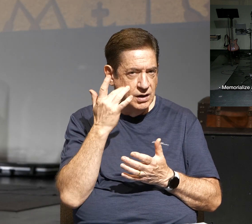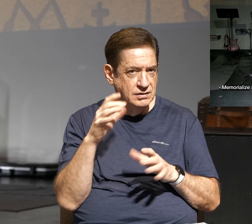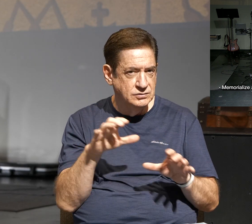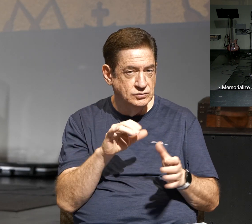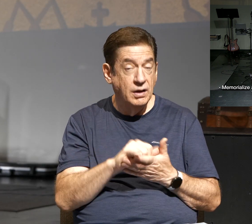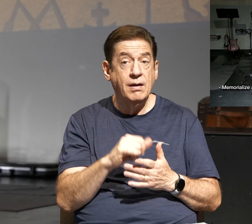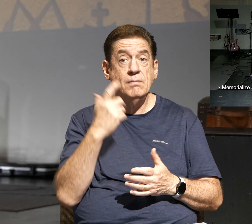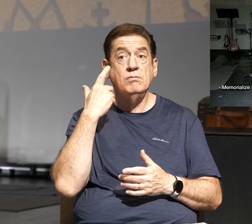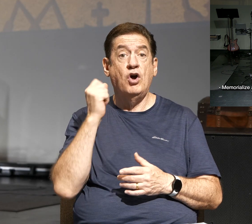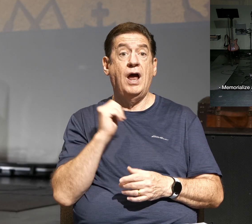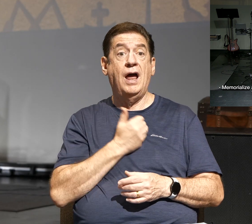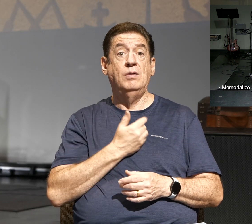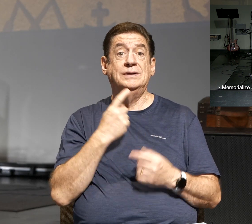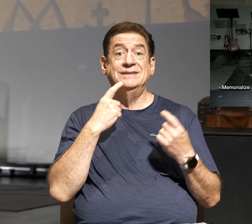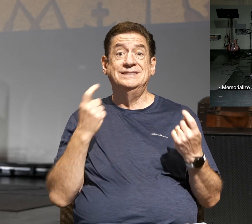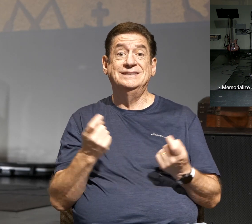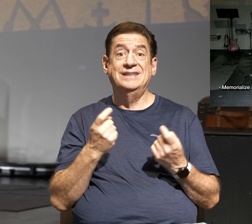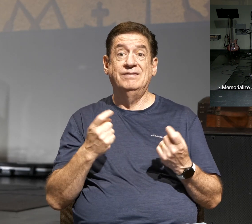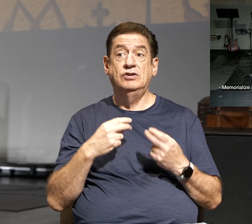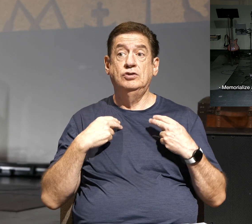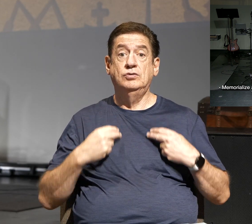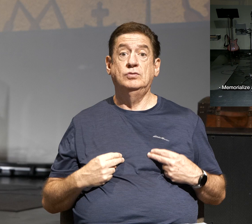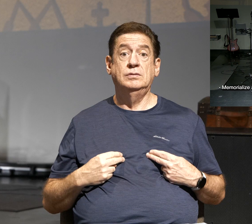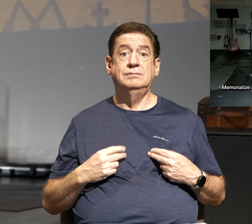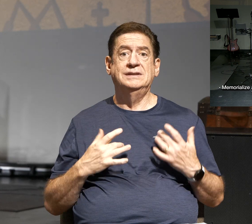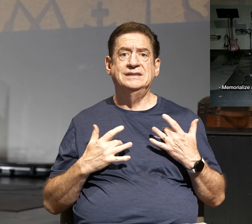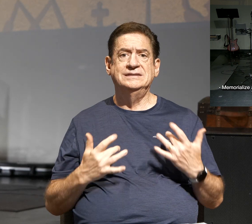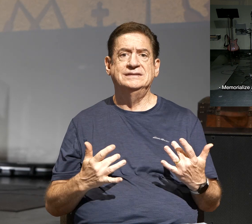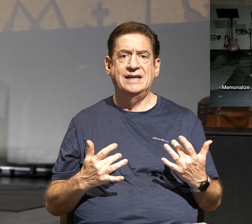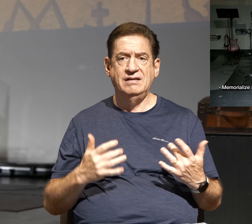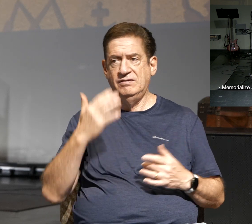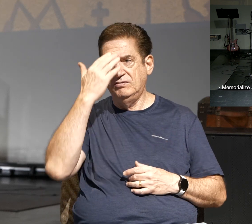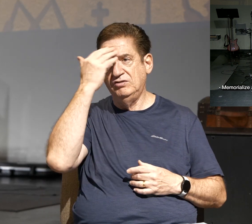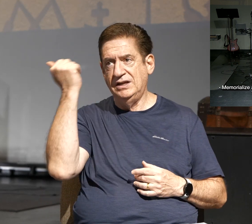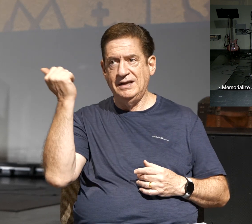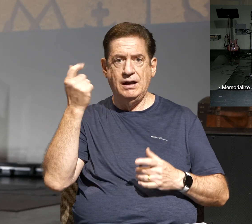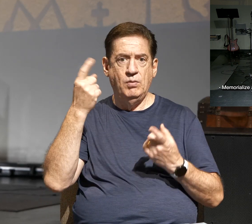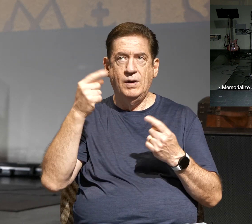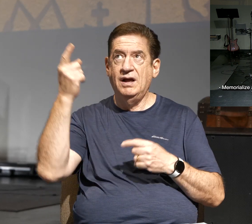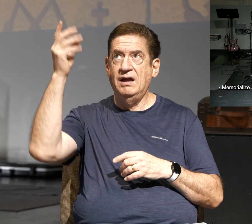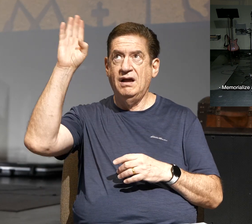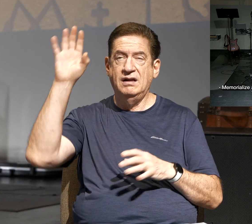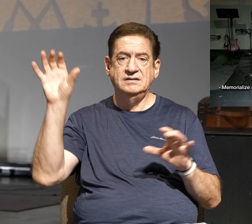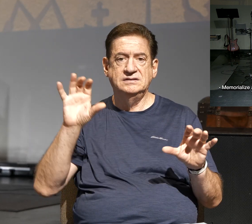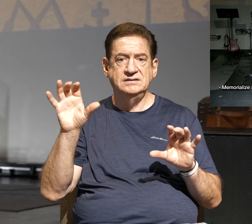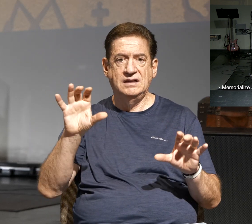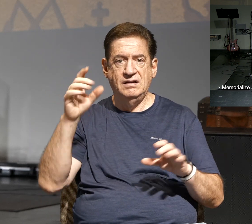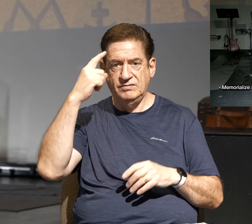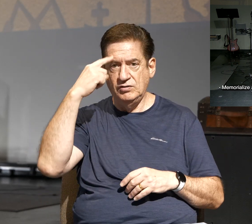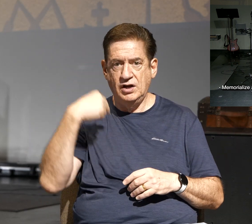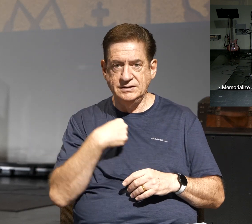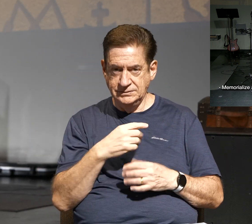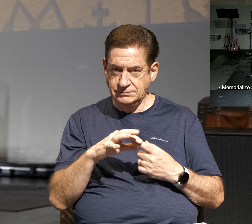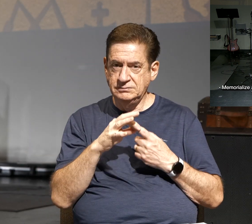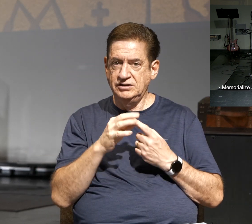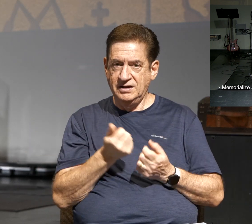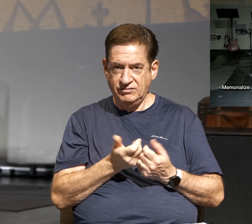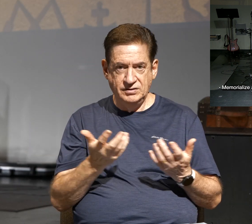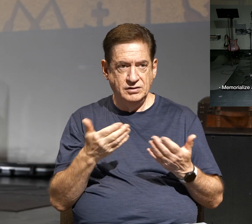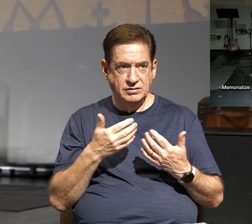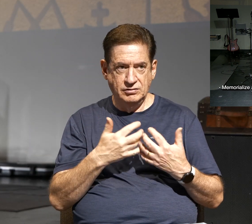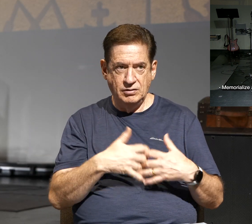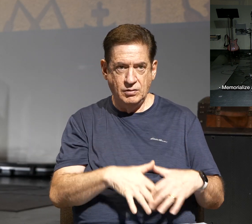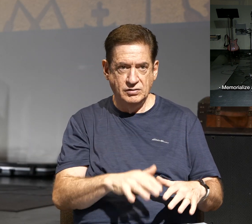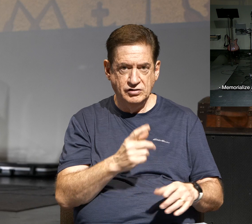that? Because our sinful human tendency is to forget what God has done for us, especially when everything is going right.